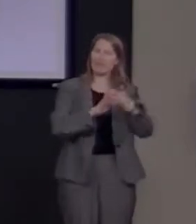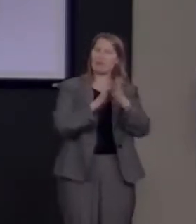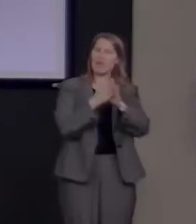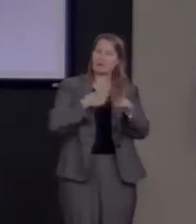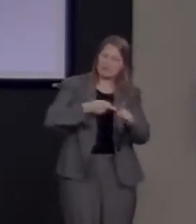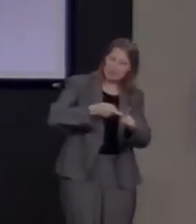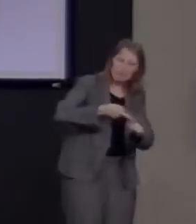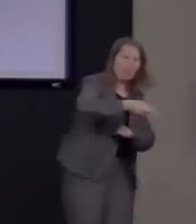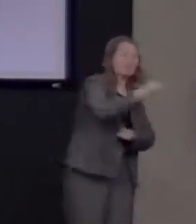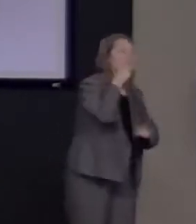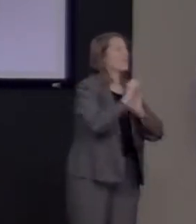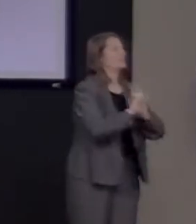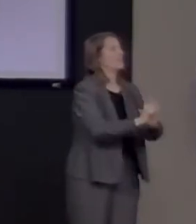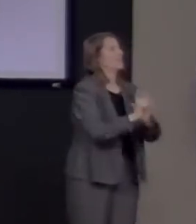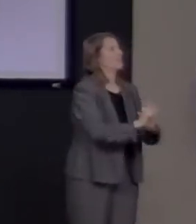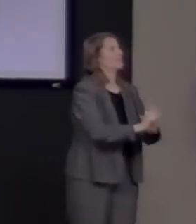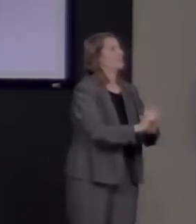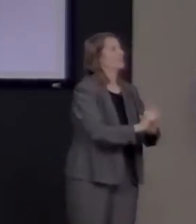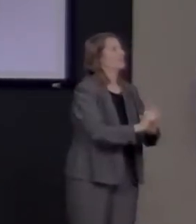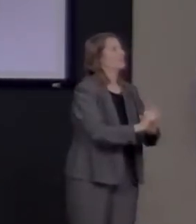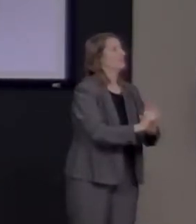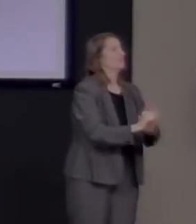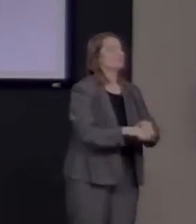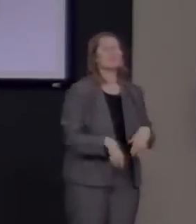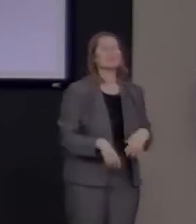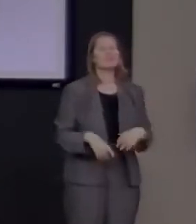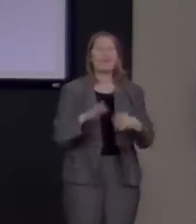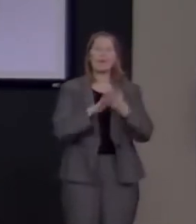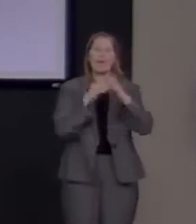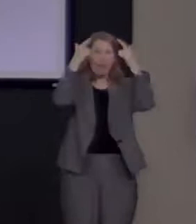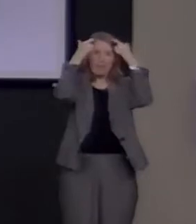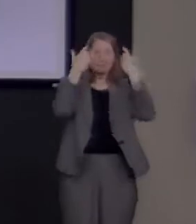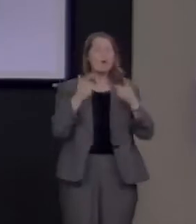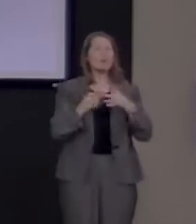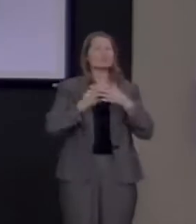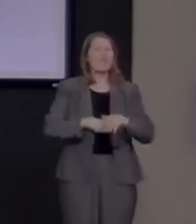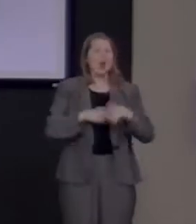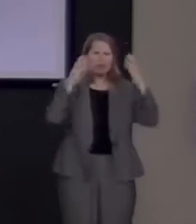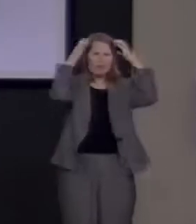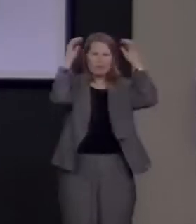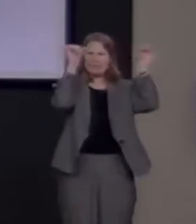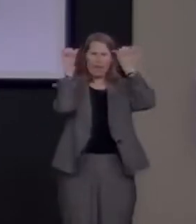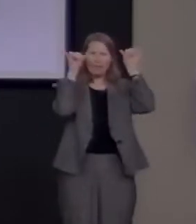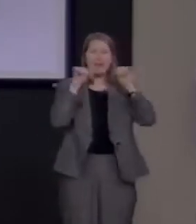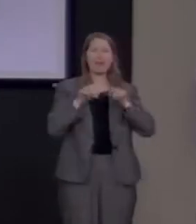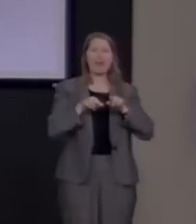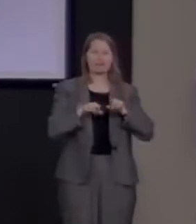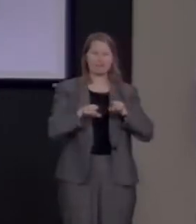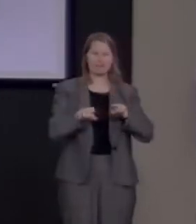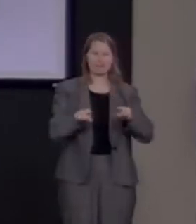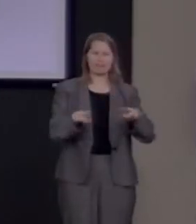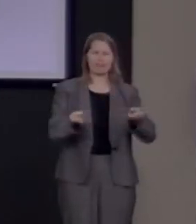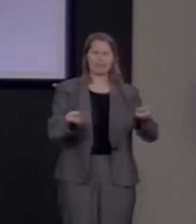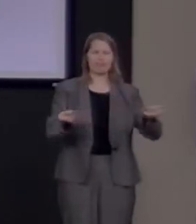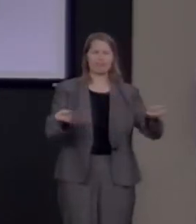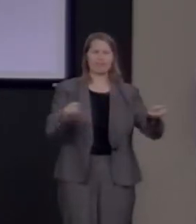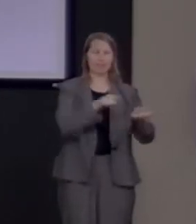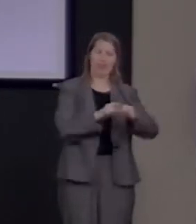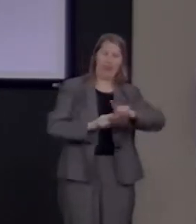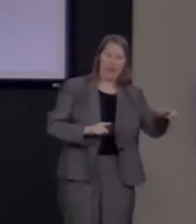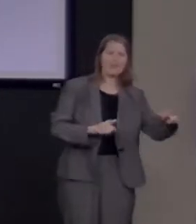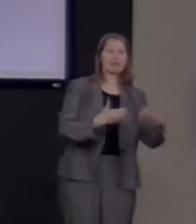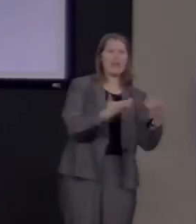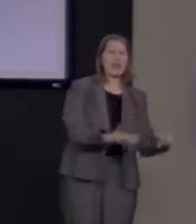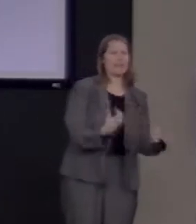symbolic representation of number, and an increasing segregation of this non-symbolic system on the right and the symbolic system on the